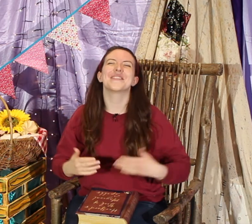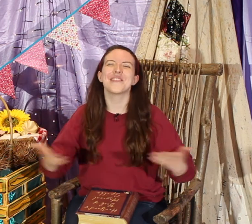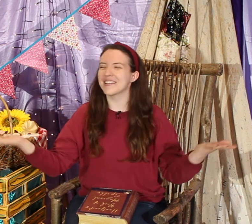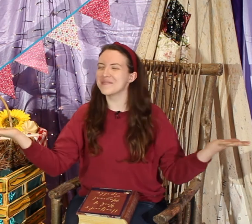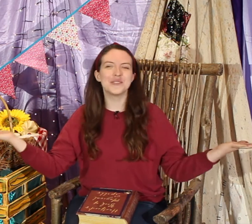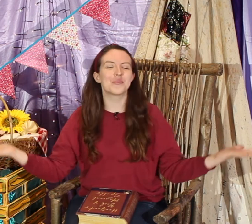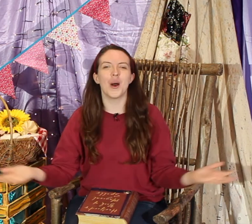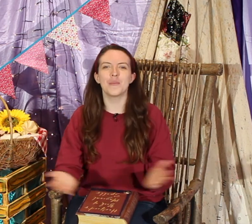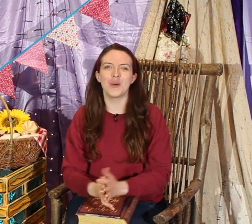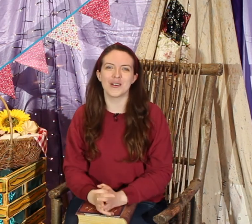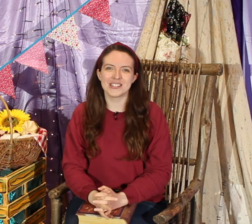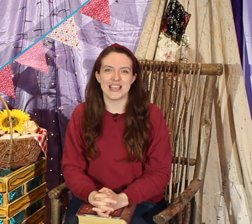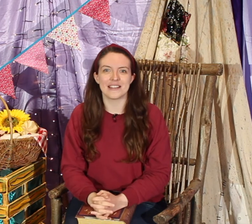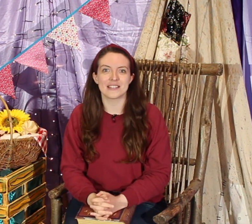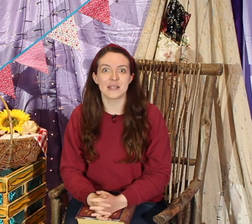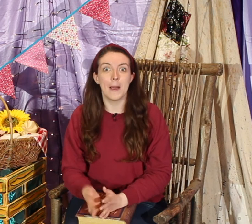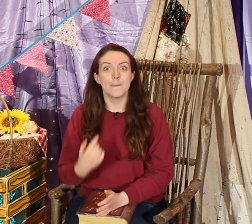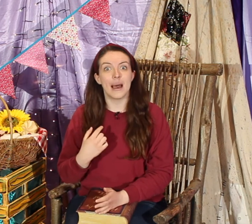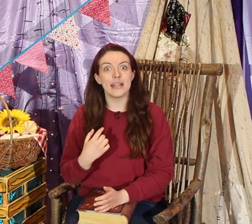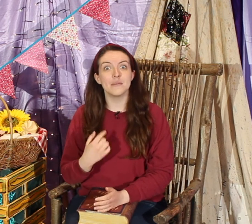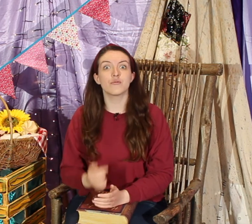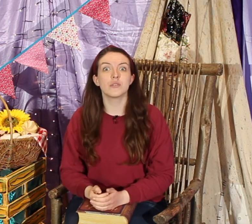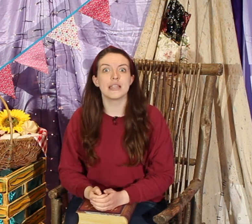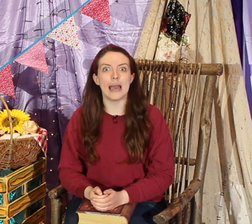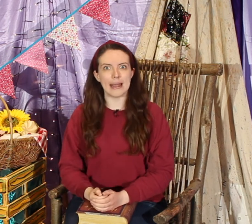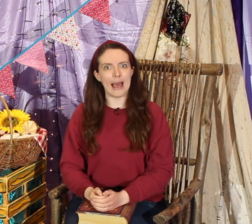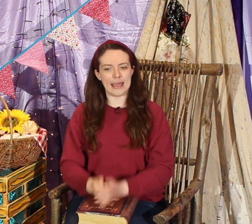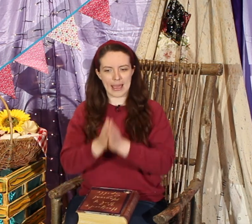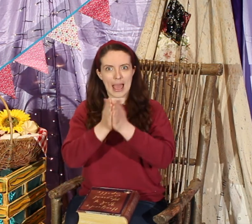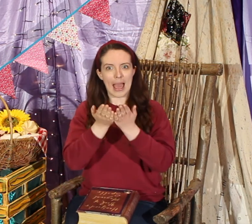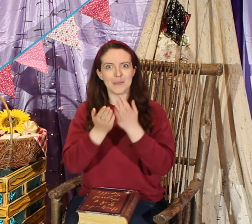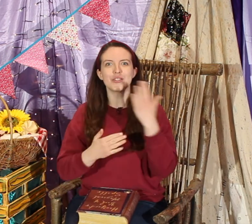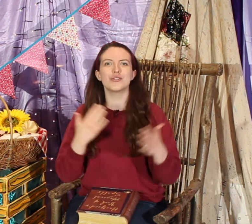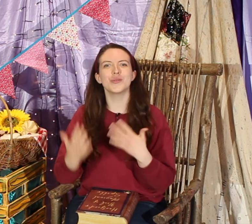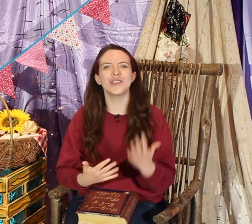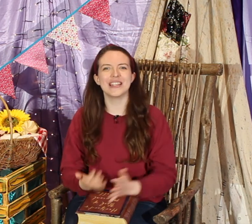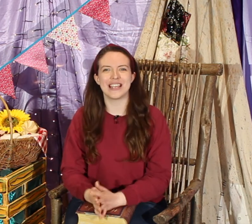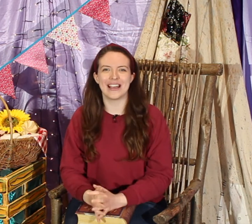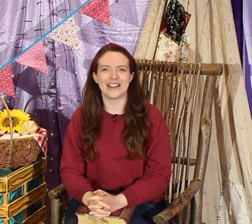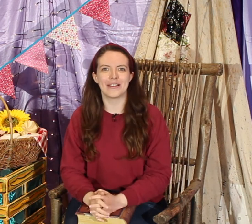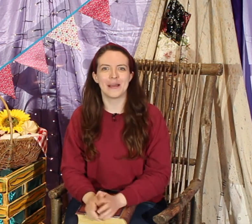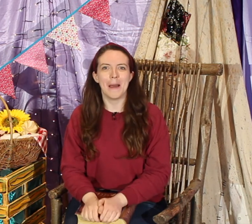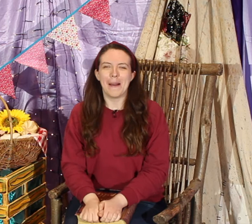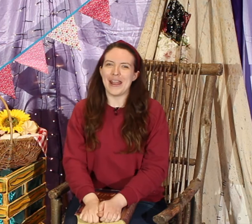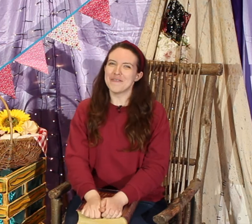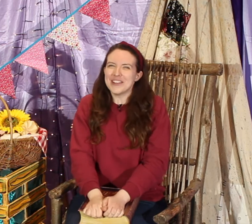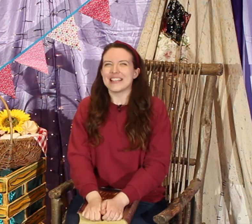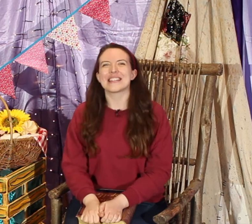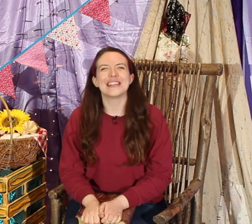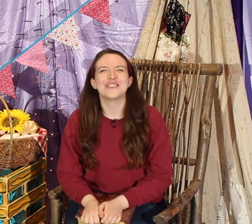And welcome to Prop Box Tales. My name is Rosie and I am a storyteller. And I'm really excited